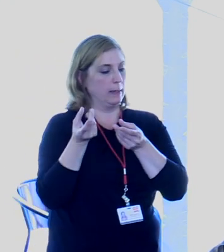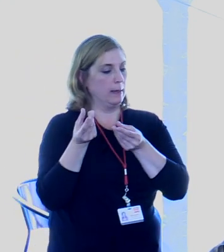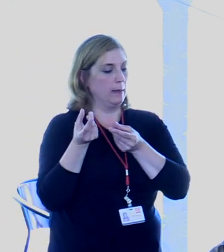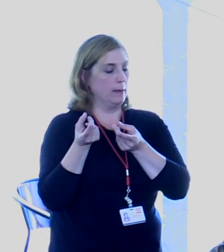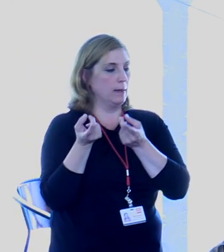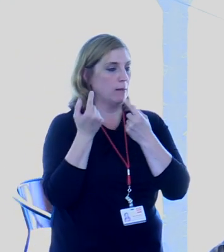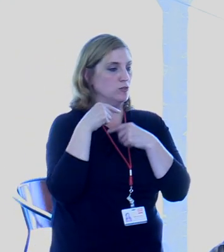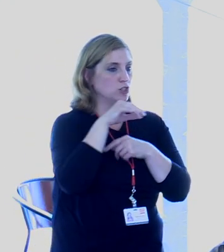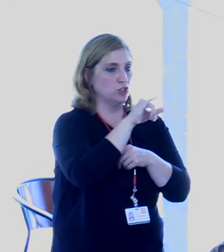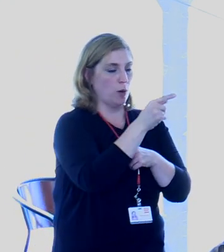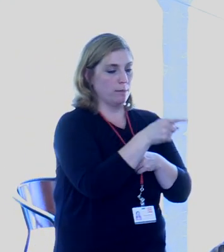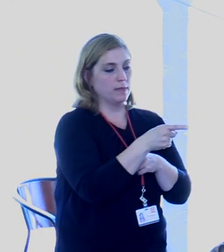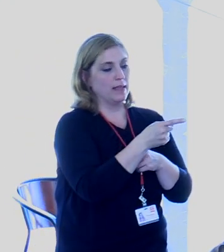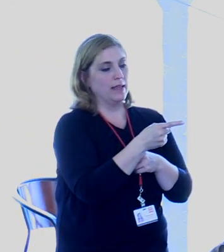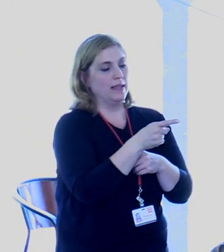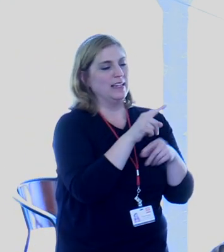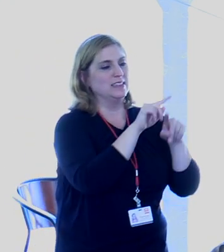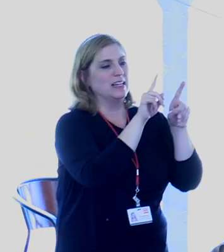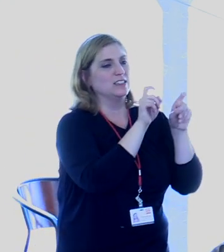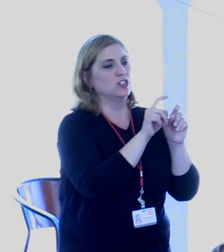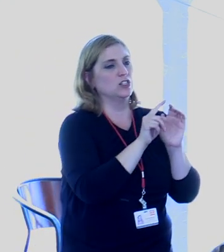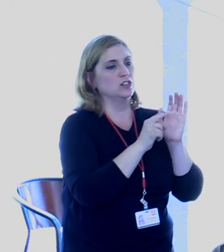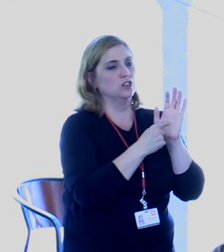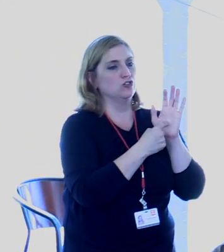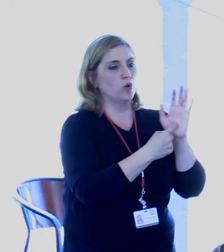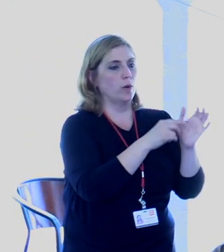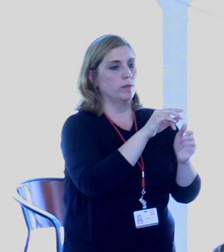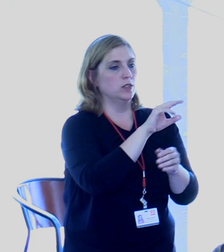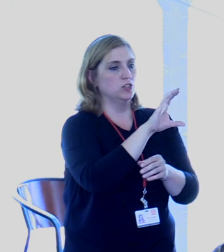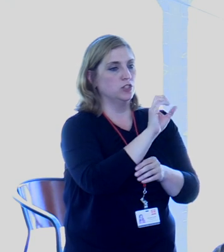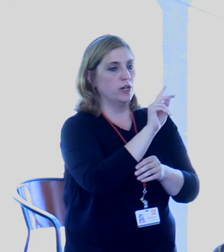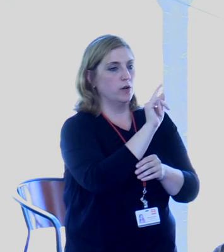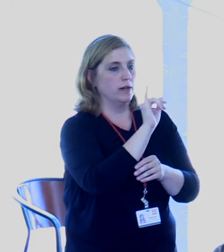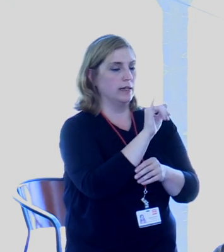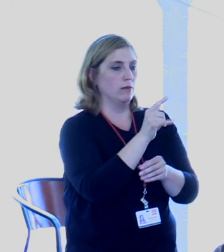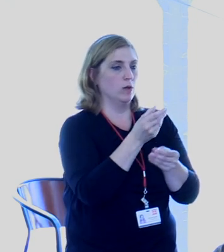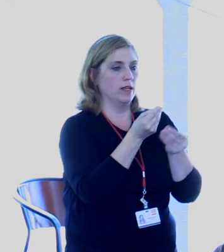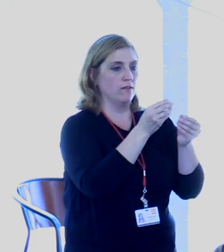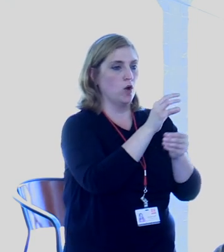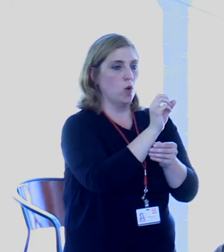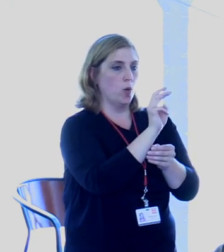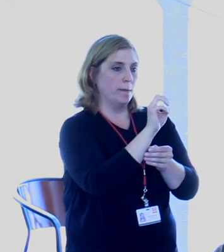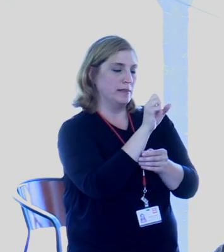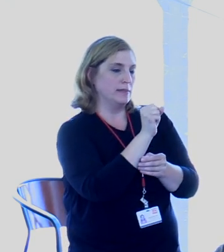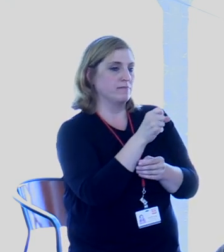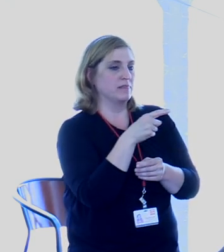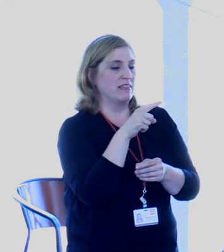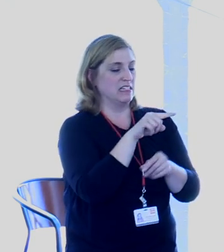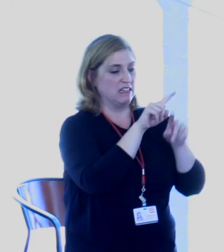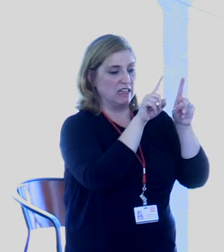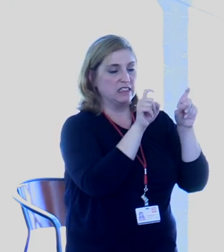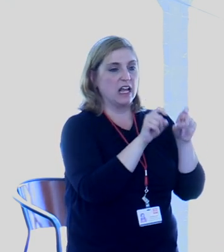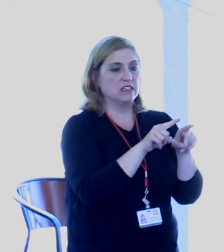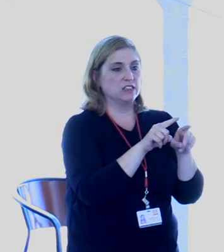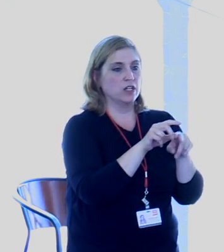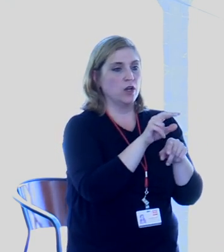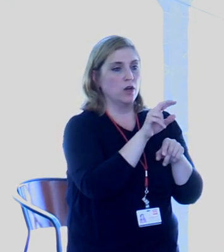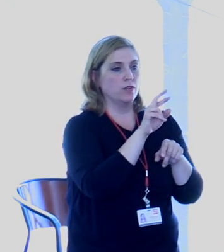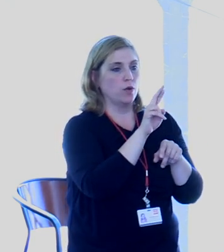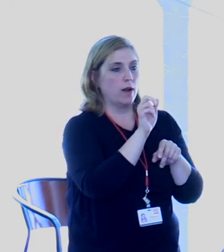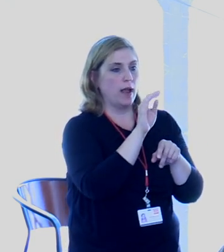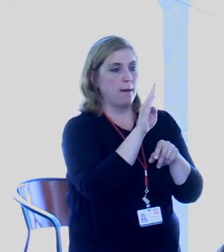is tested to show charity. Will he offer him alms? This is the test. And in fact, the